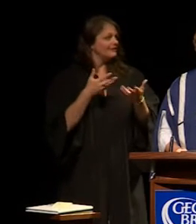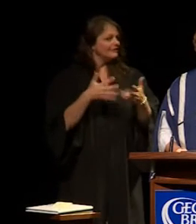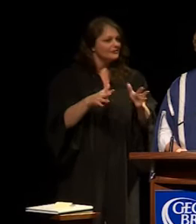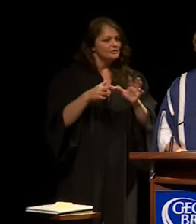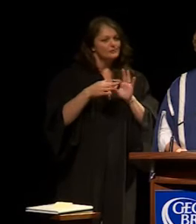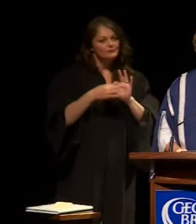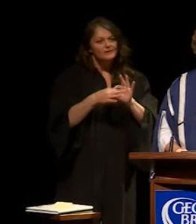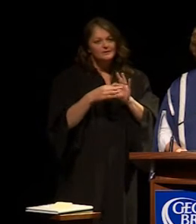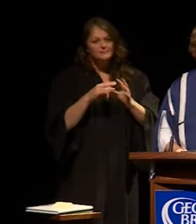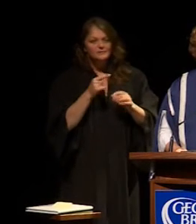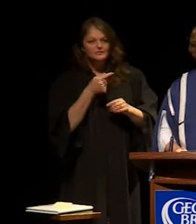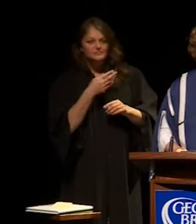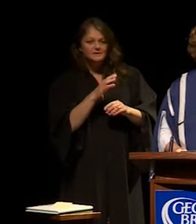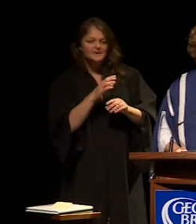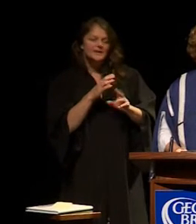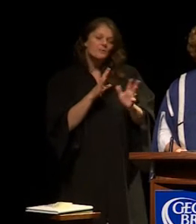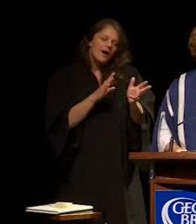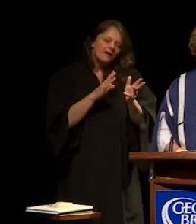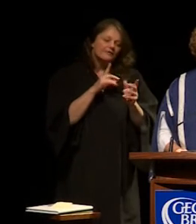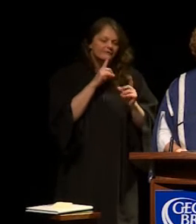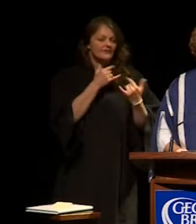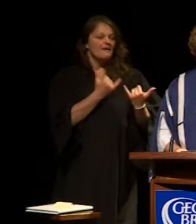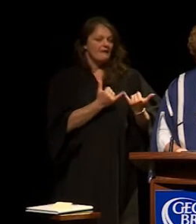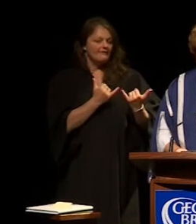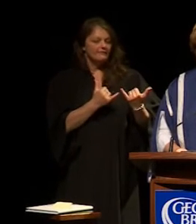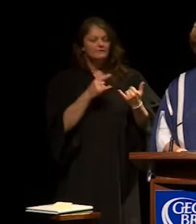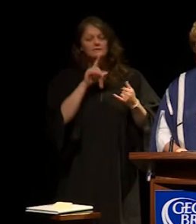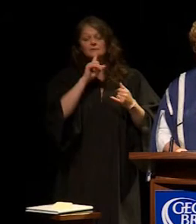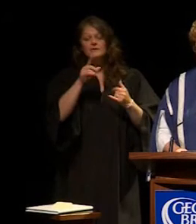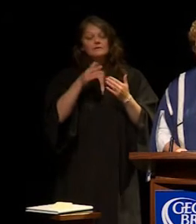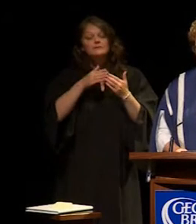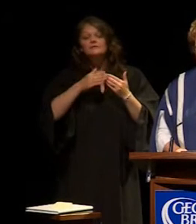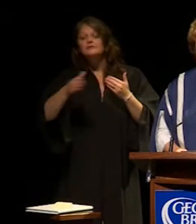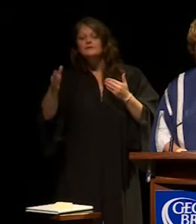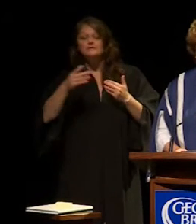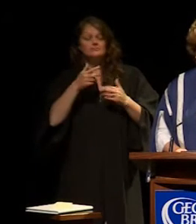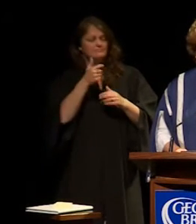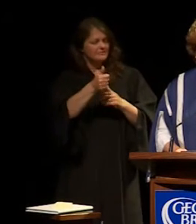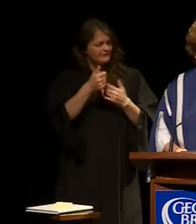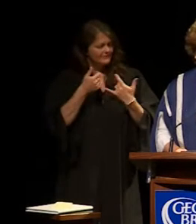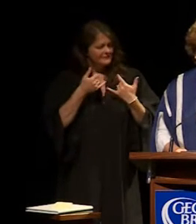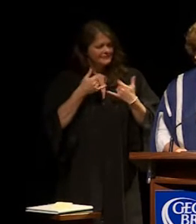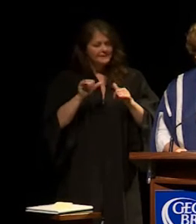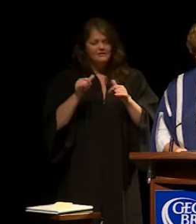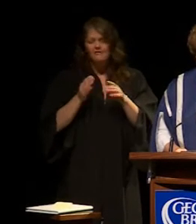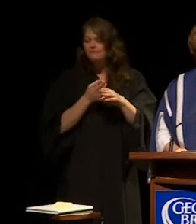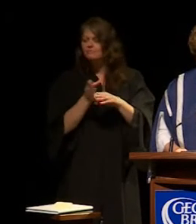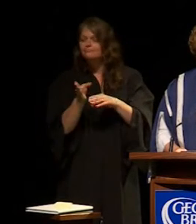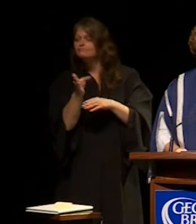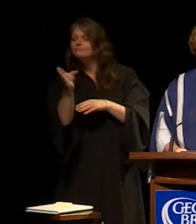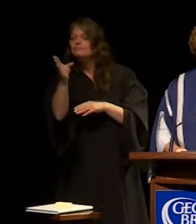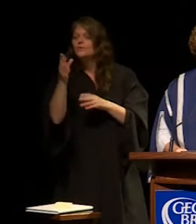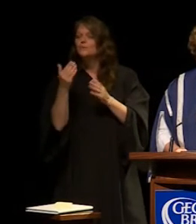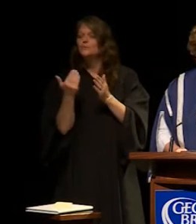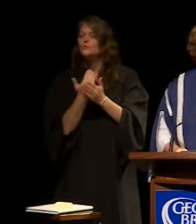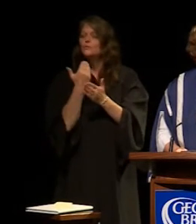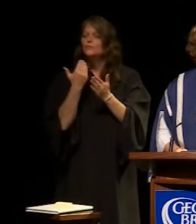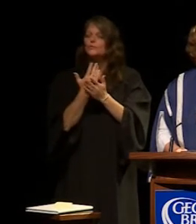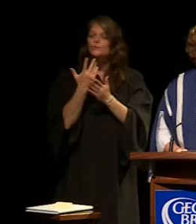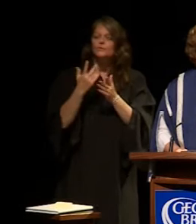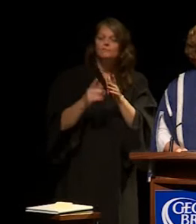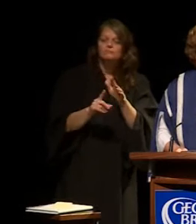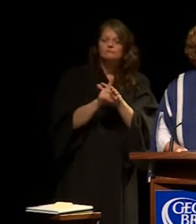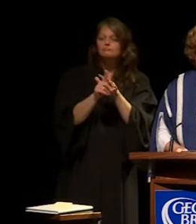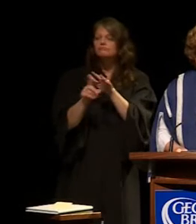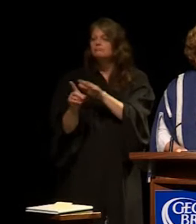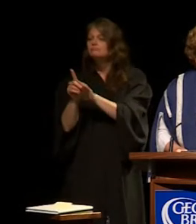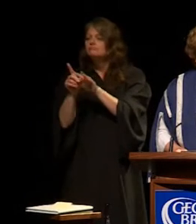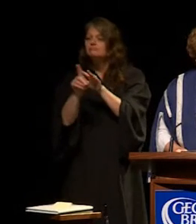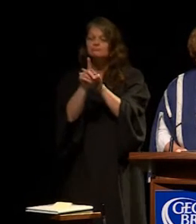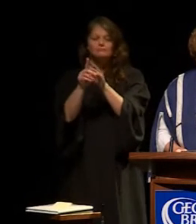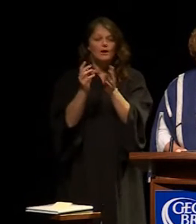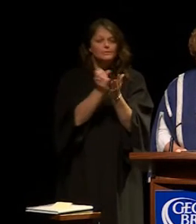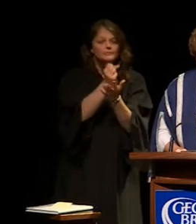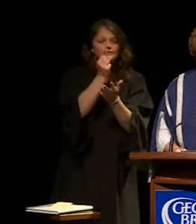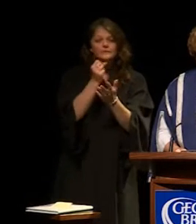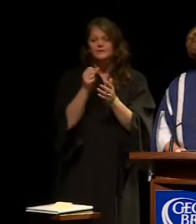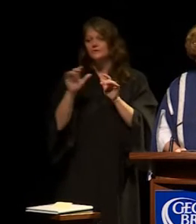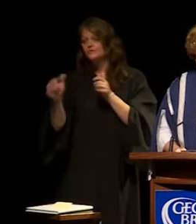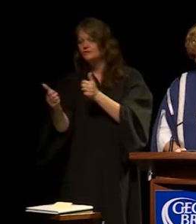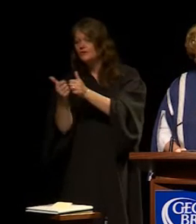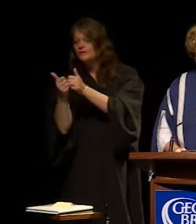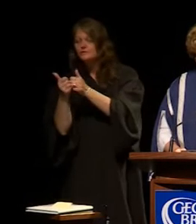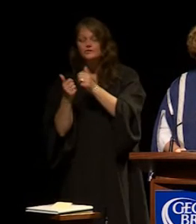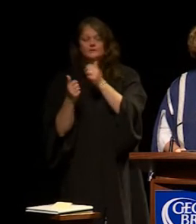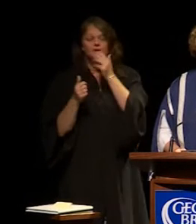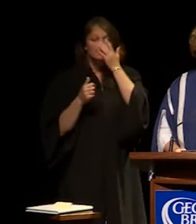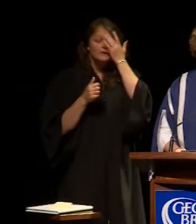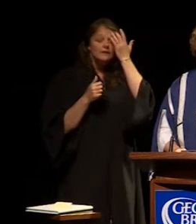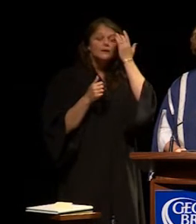learning. Your career path will be full of new opportunities and new challenges. As you prepare to move forward, I'd